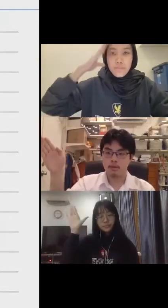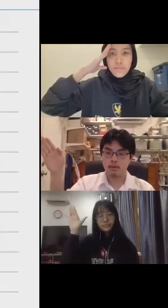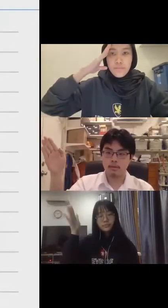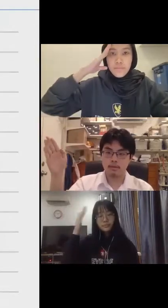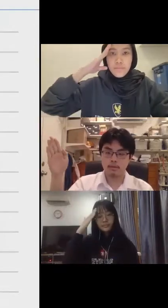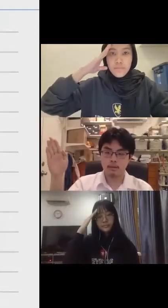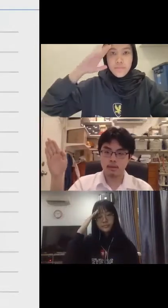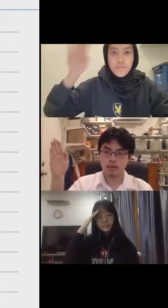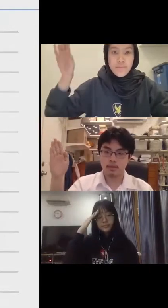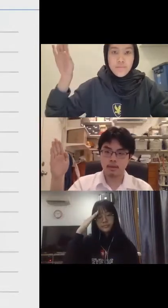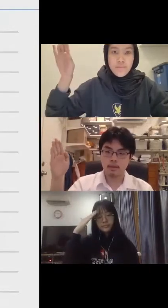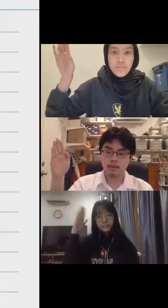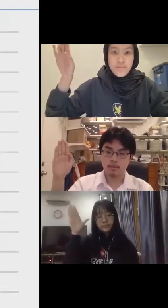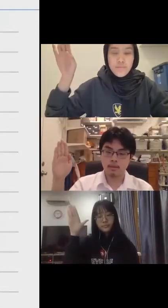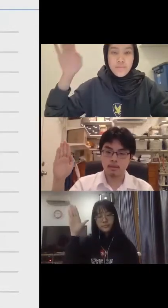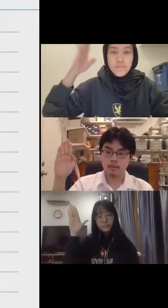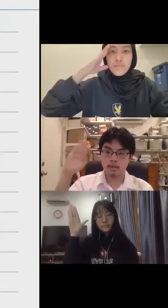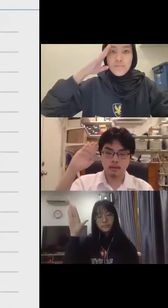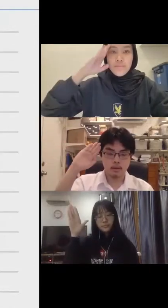right.